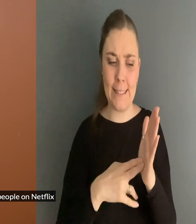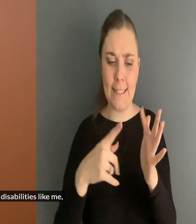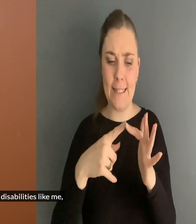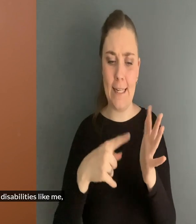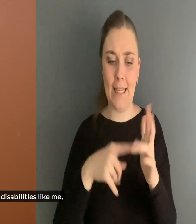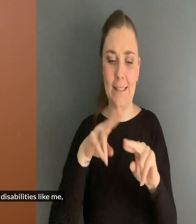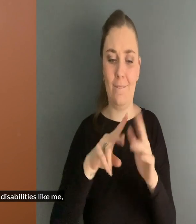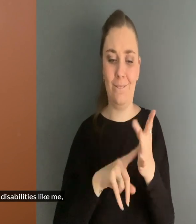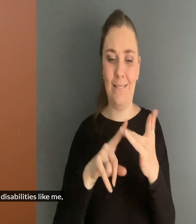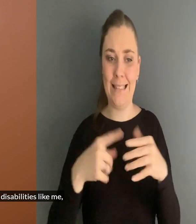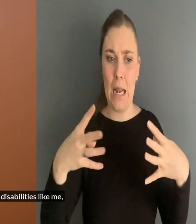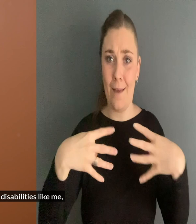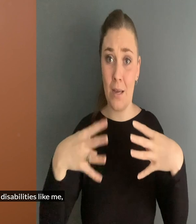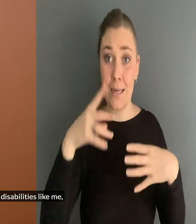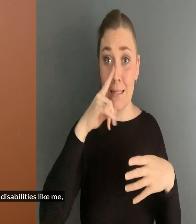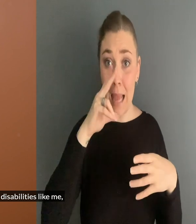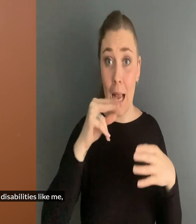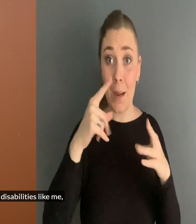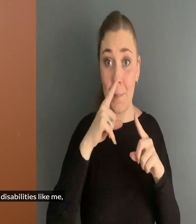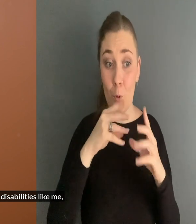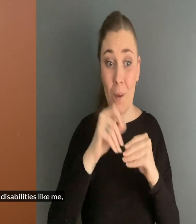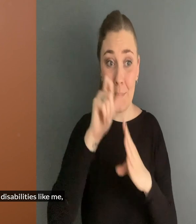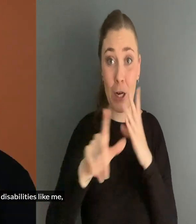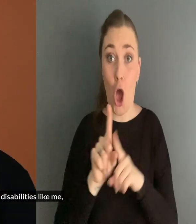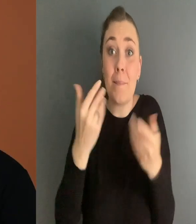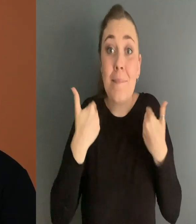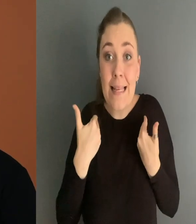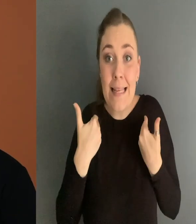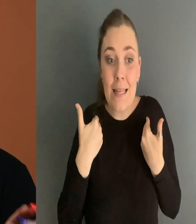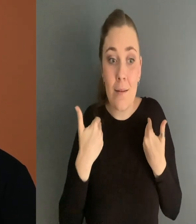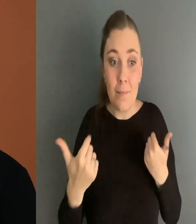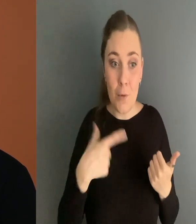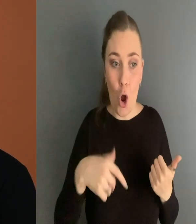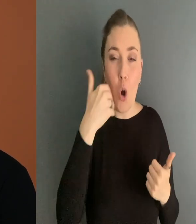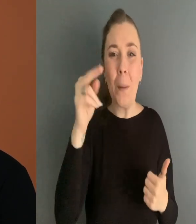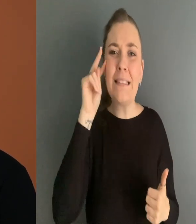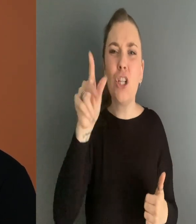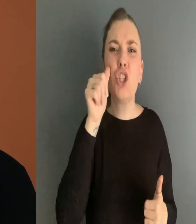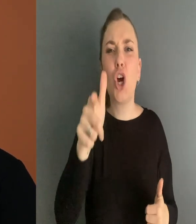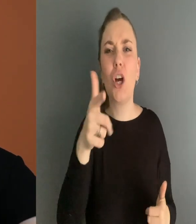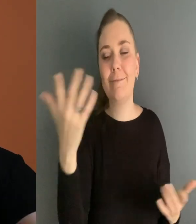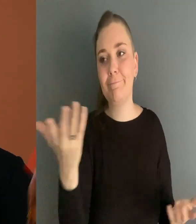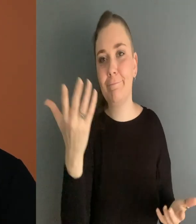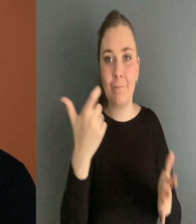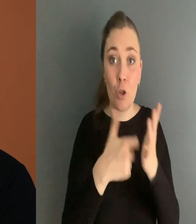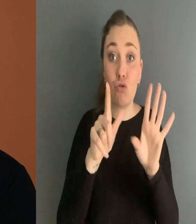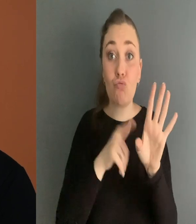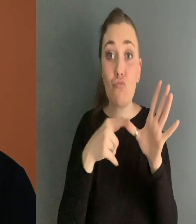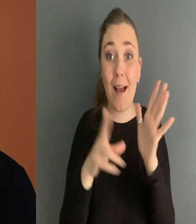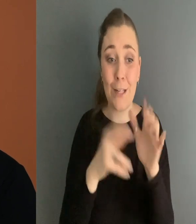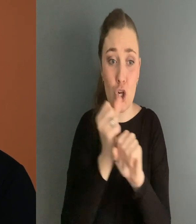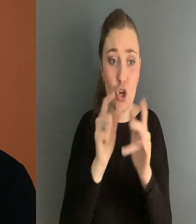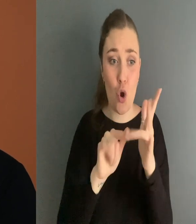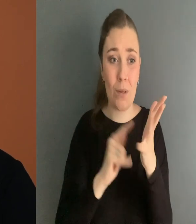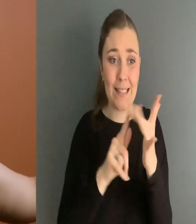that has young people with disabilities like me because all we're seeing is you know Ryan Gosling,